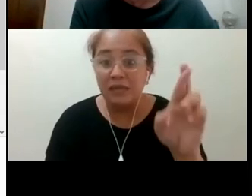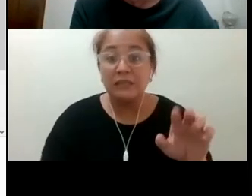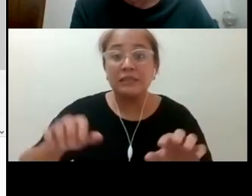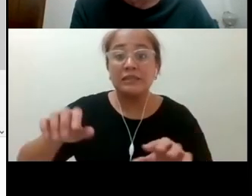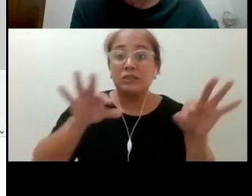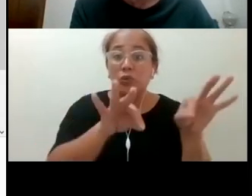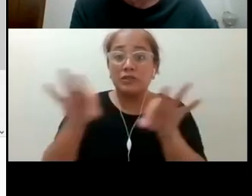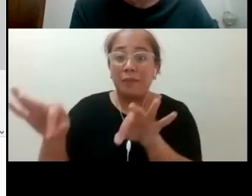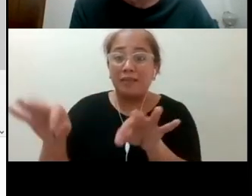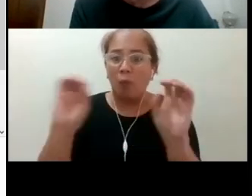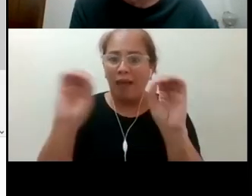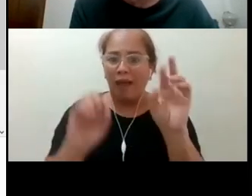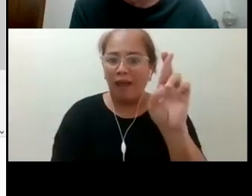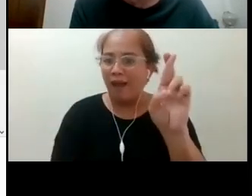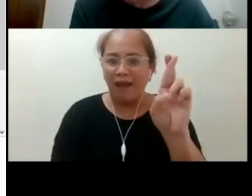Sign Language.